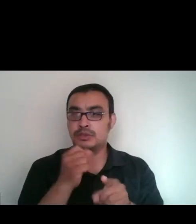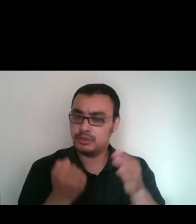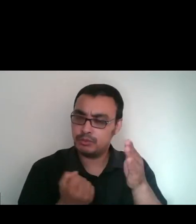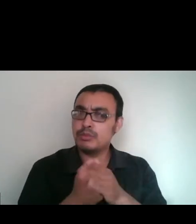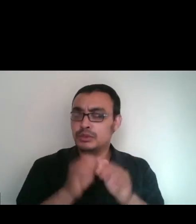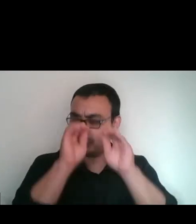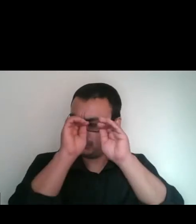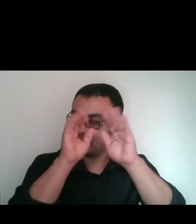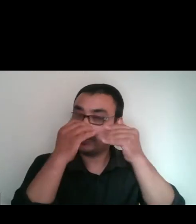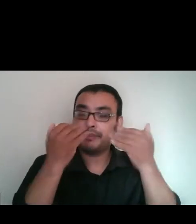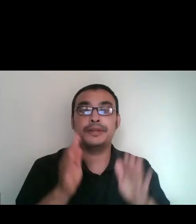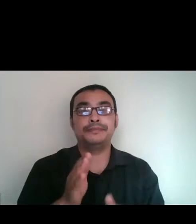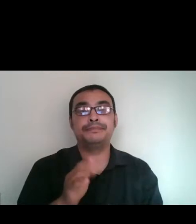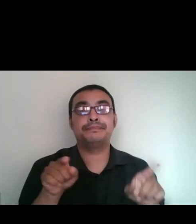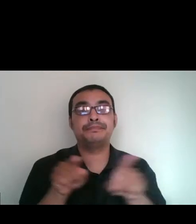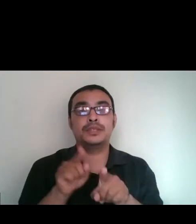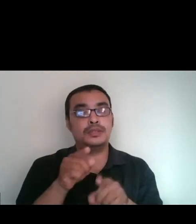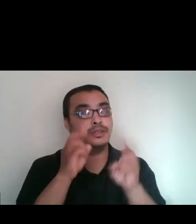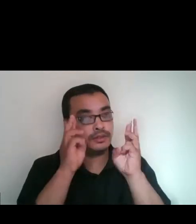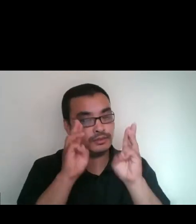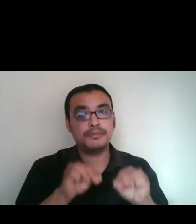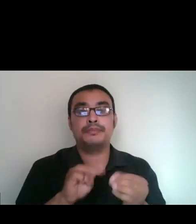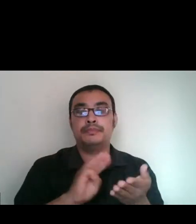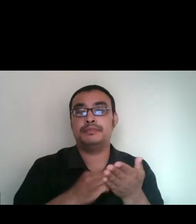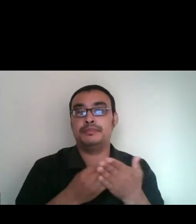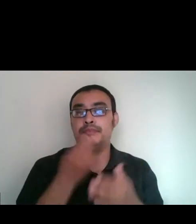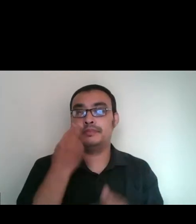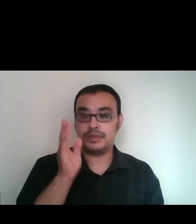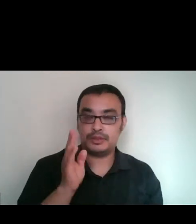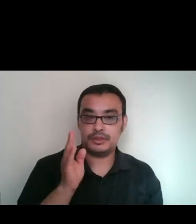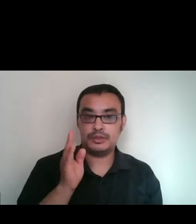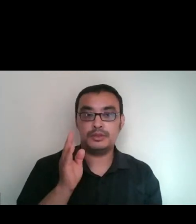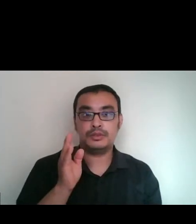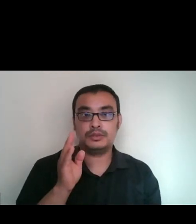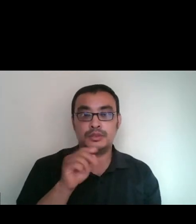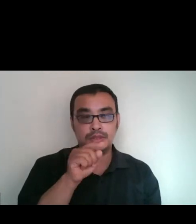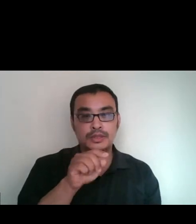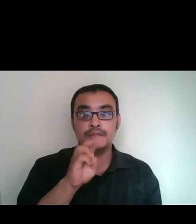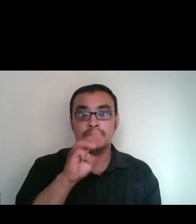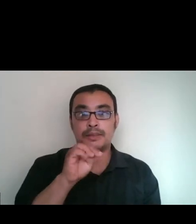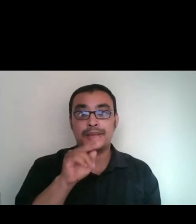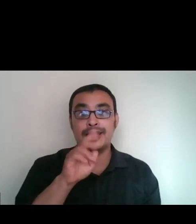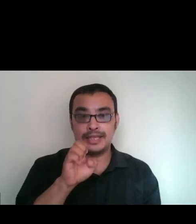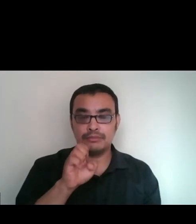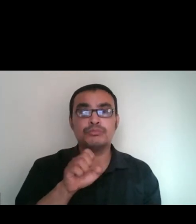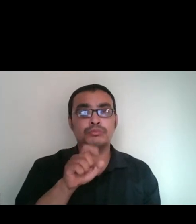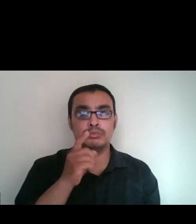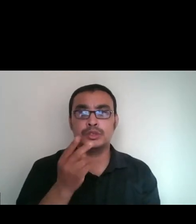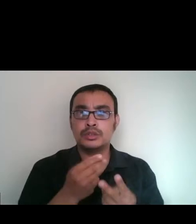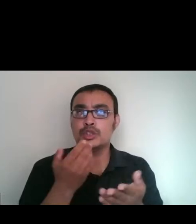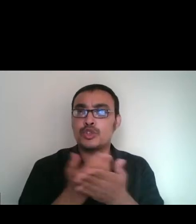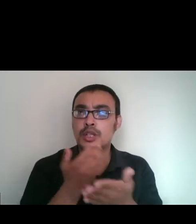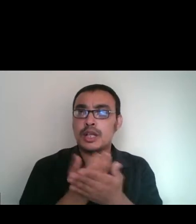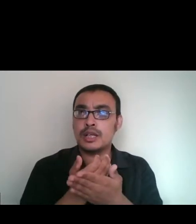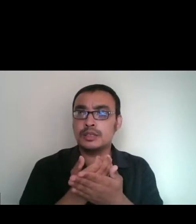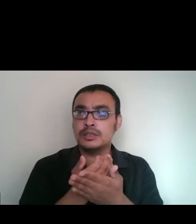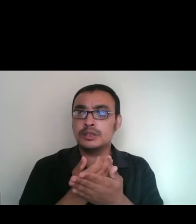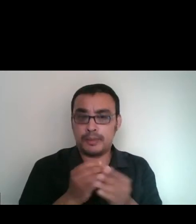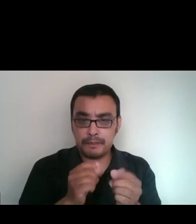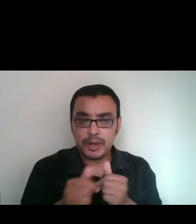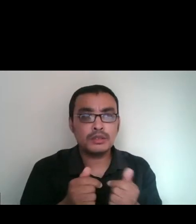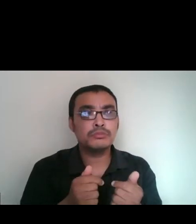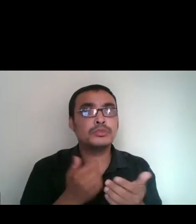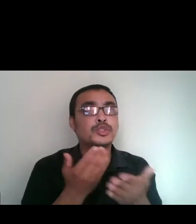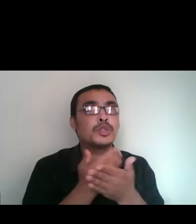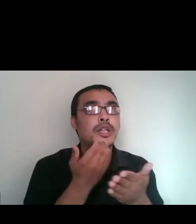It is important that was highlighted also by Mike that grassroots-driven organization also important within the ILC network. And also